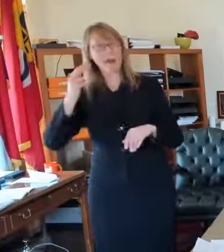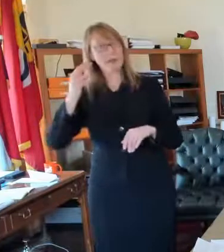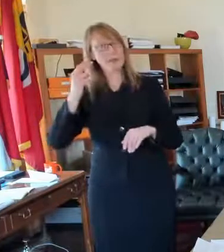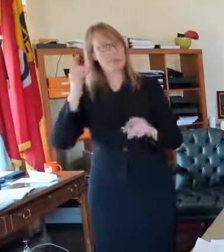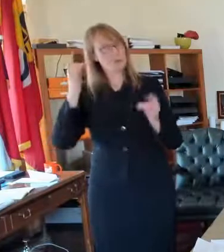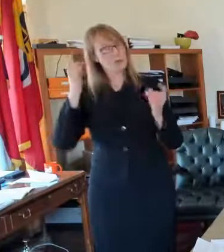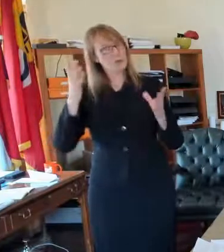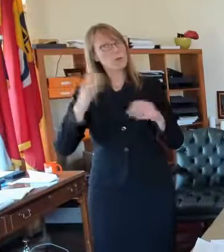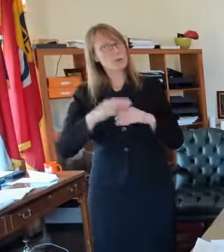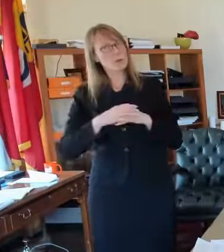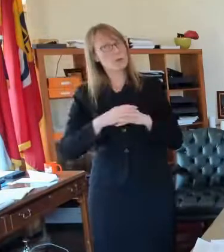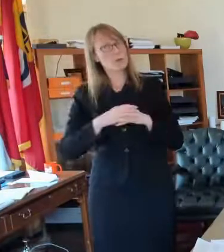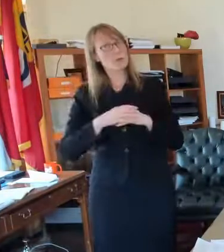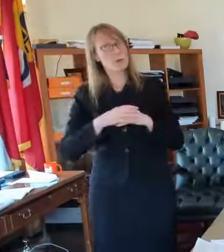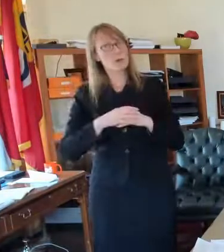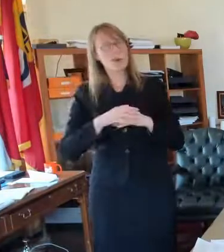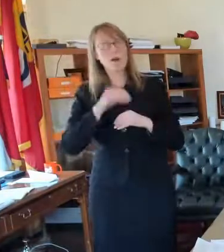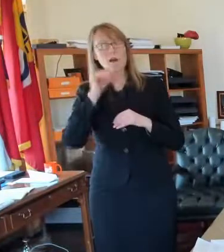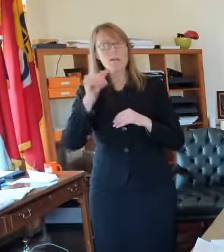we would like, but